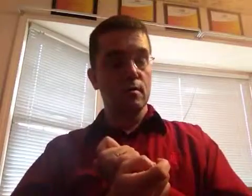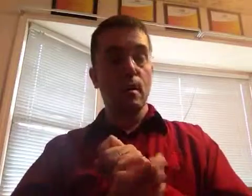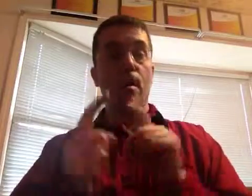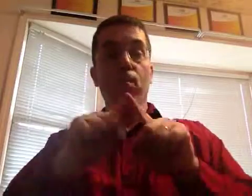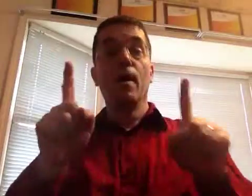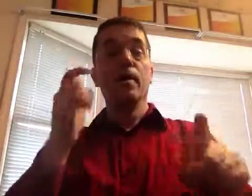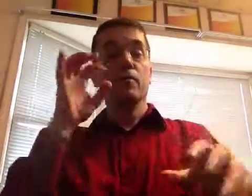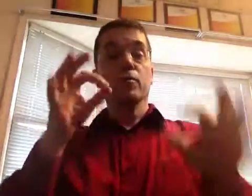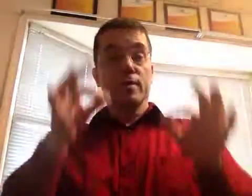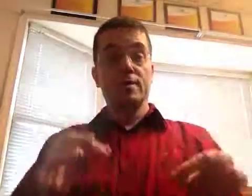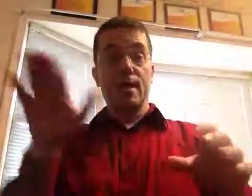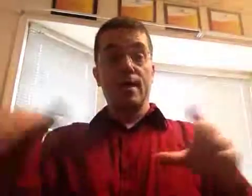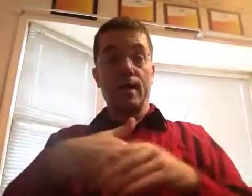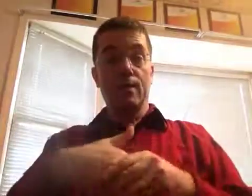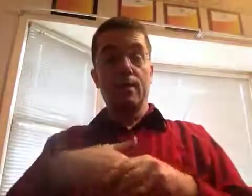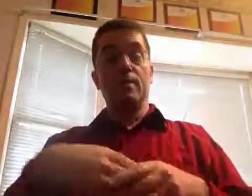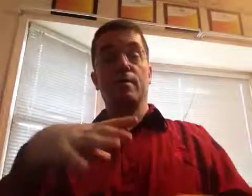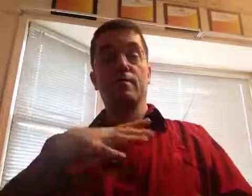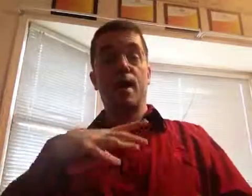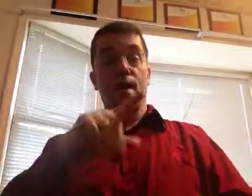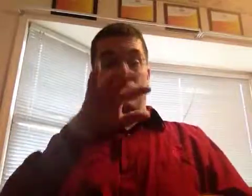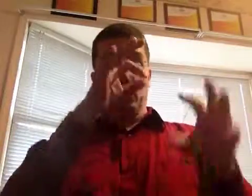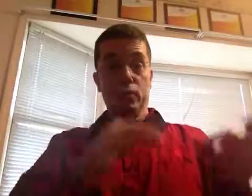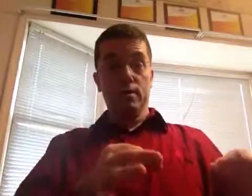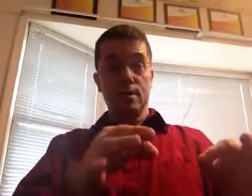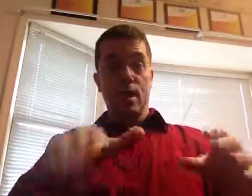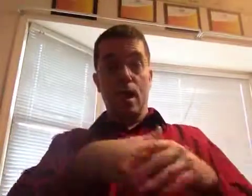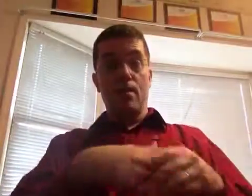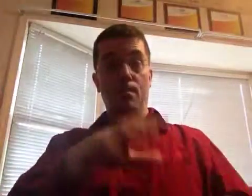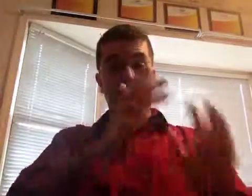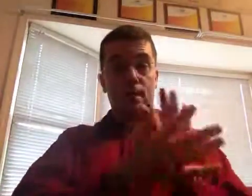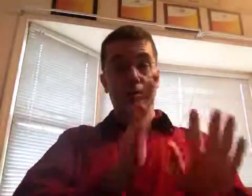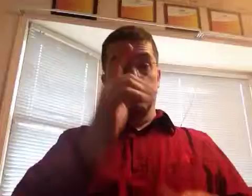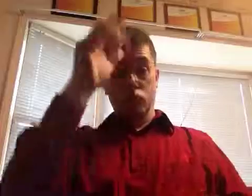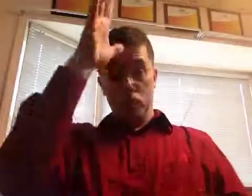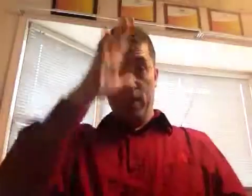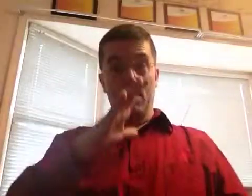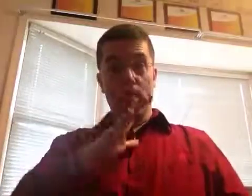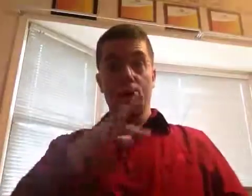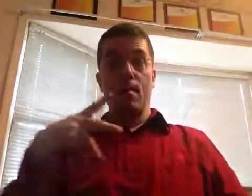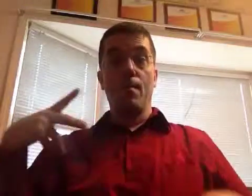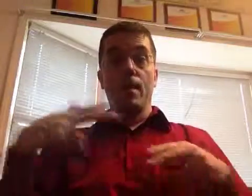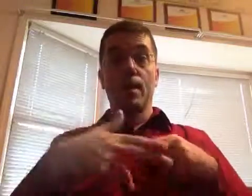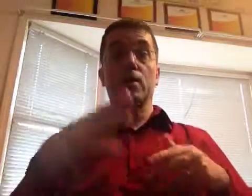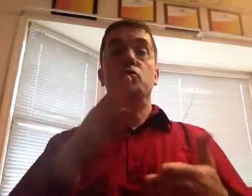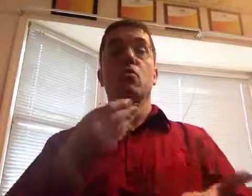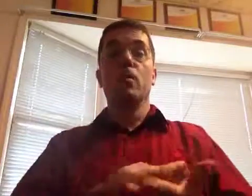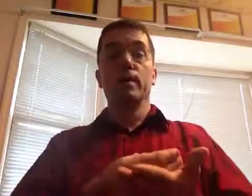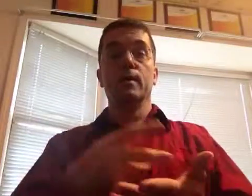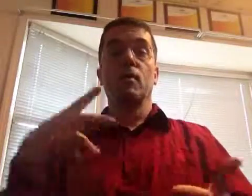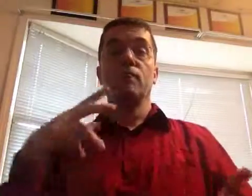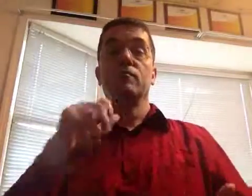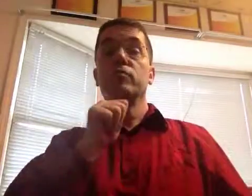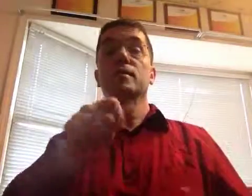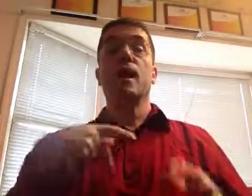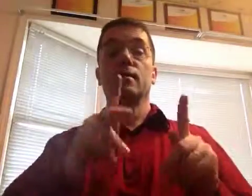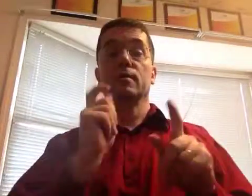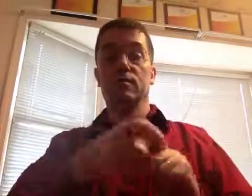you decide you're going to do a whole bunch of things differently because you're the man of the house now, well, I'm going to cut your dadgum money off, and then you're going to have a real